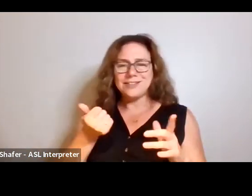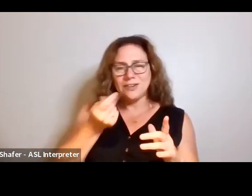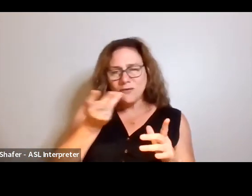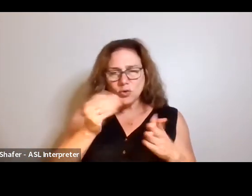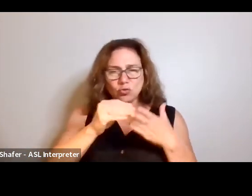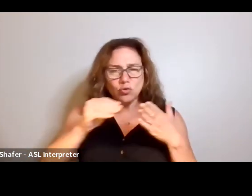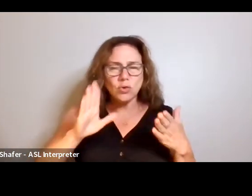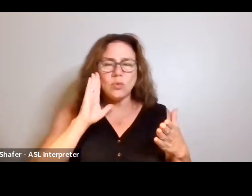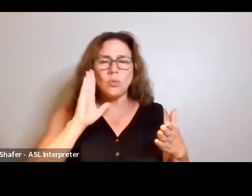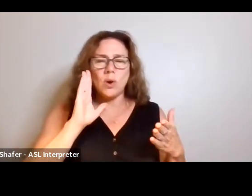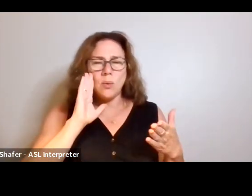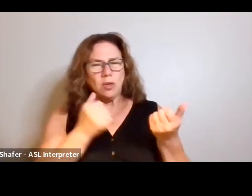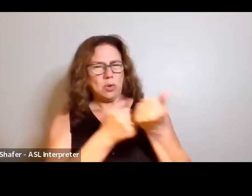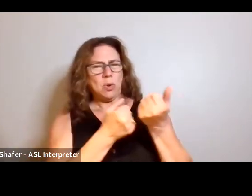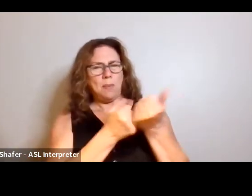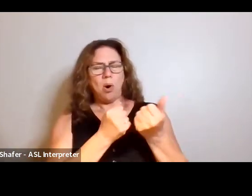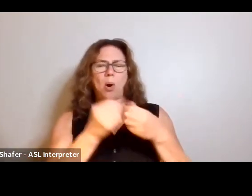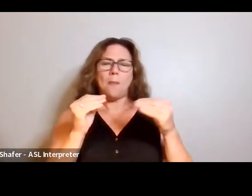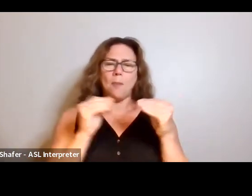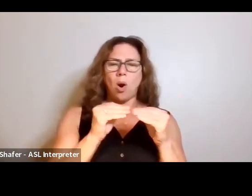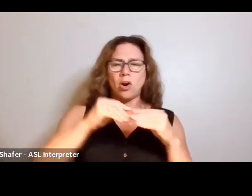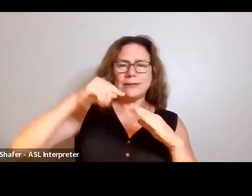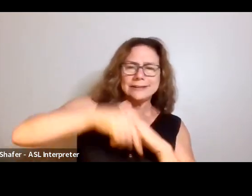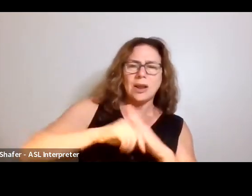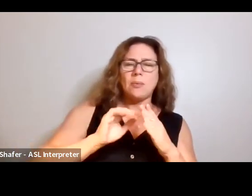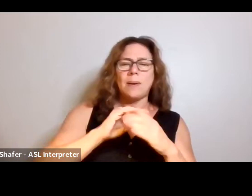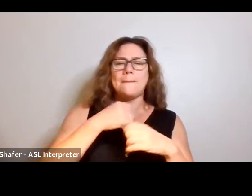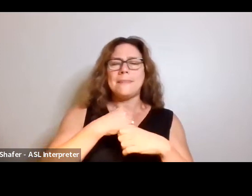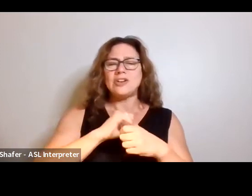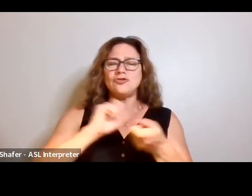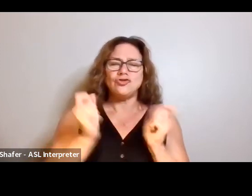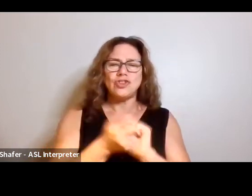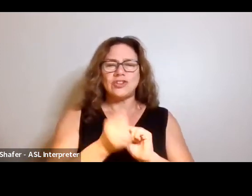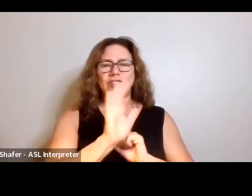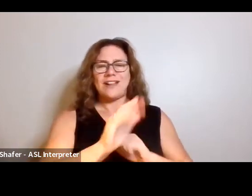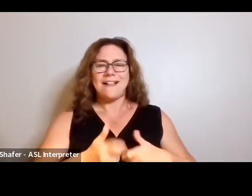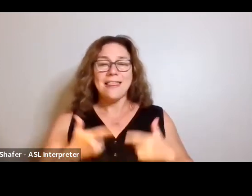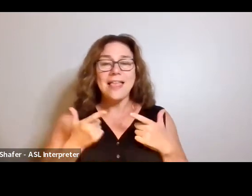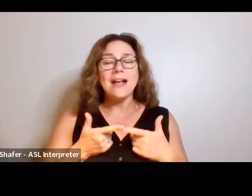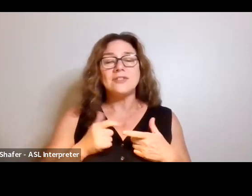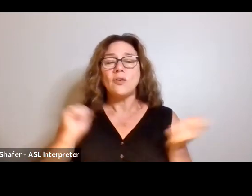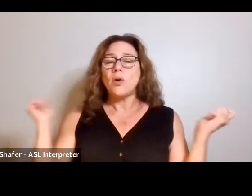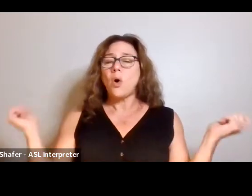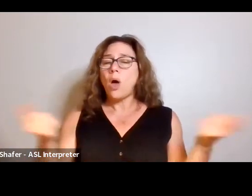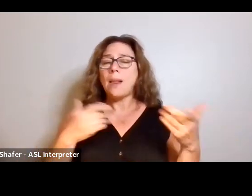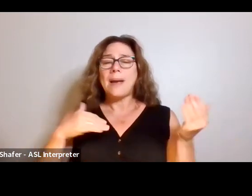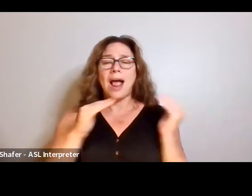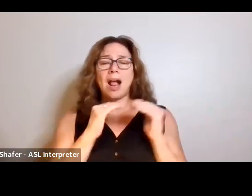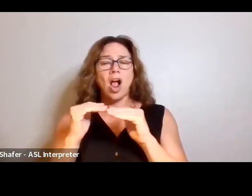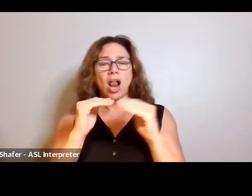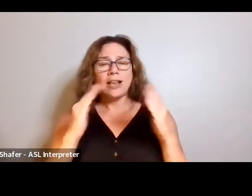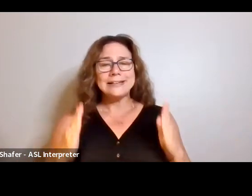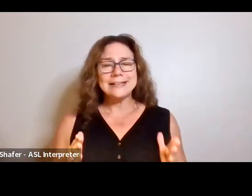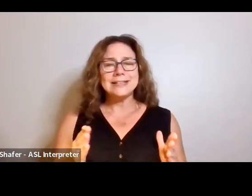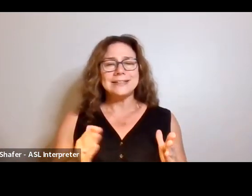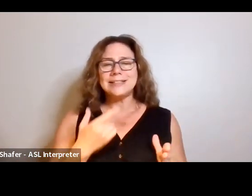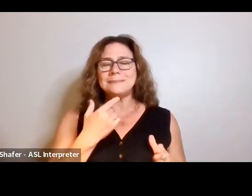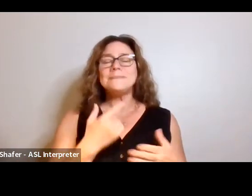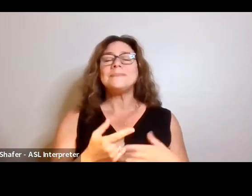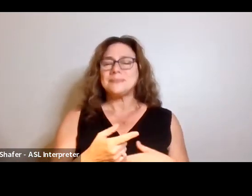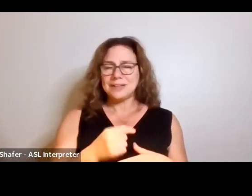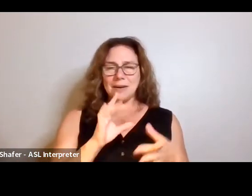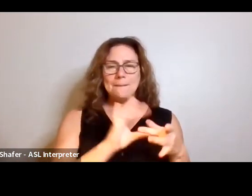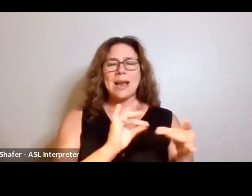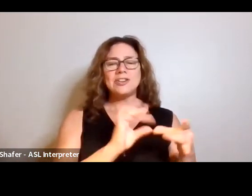and make changes in their lives. You're here. As all of my colleagues have said, school does not start on Wednesday,